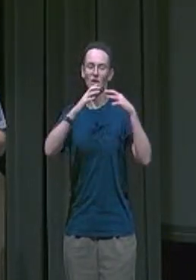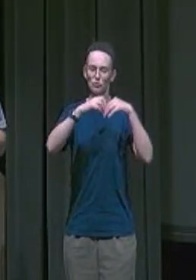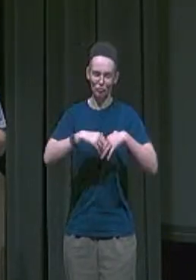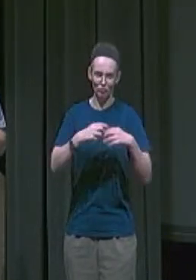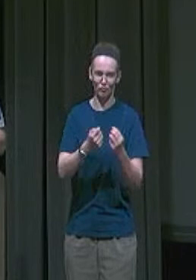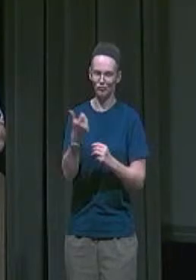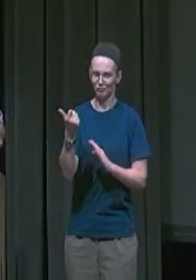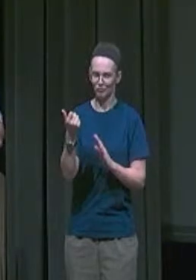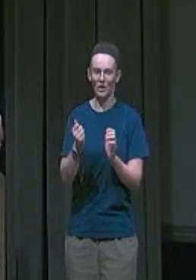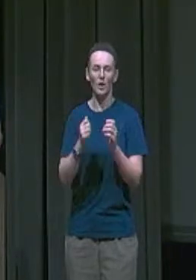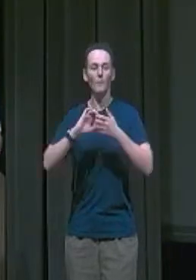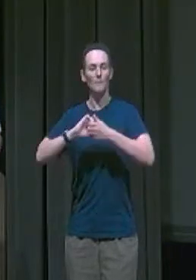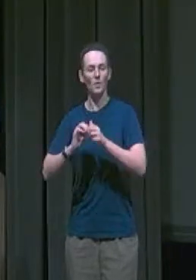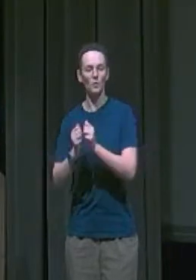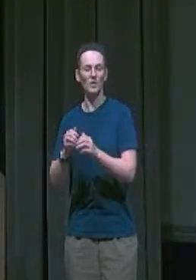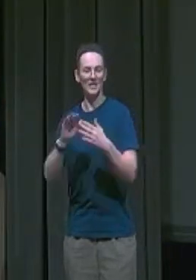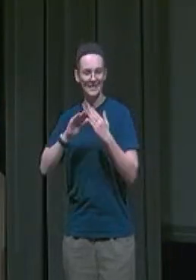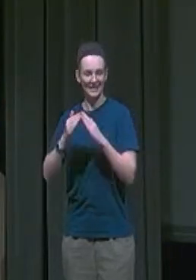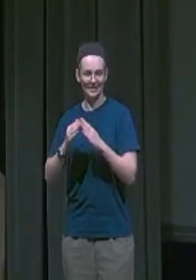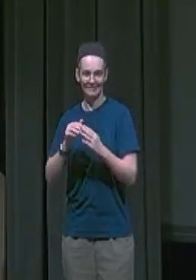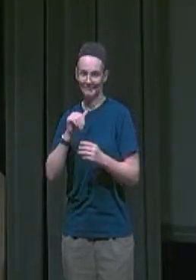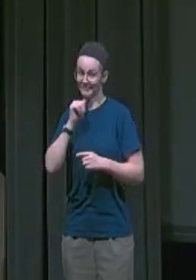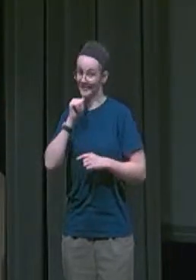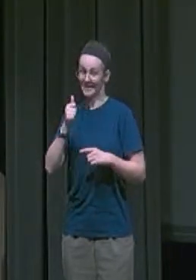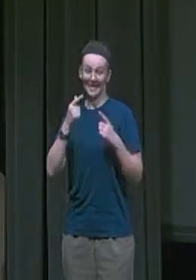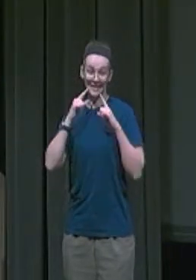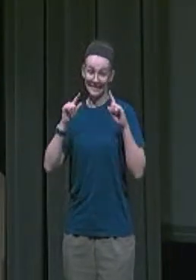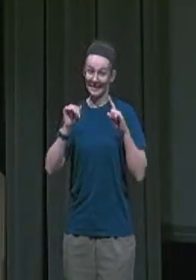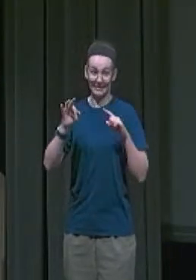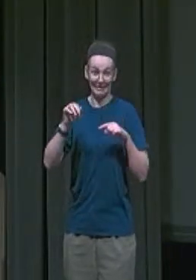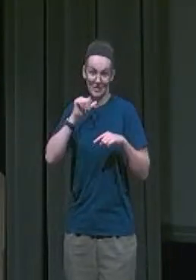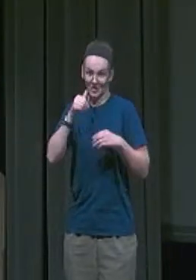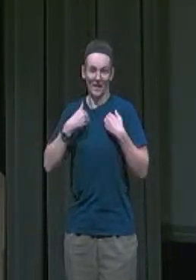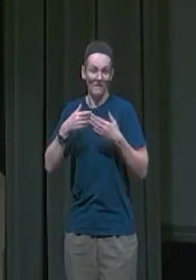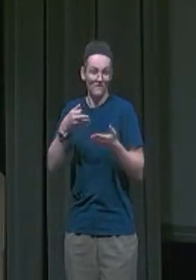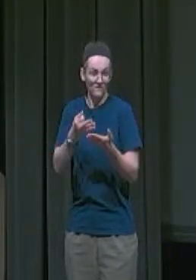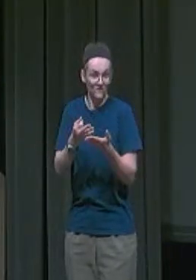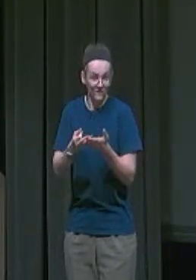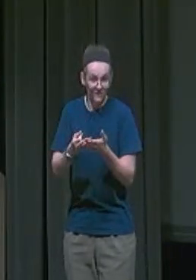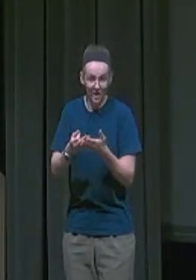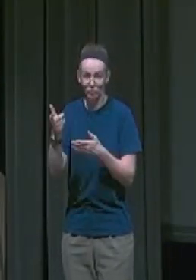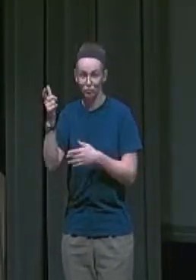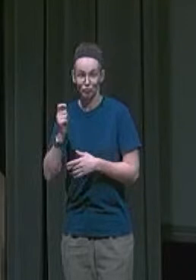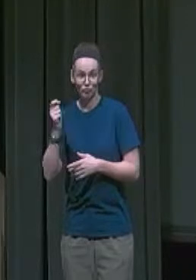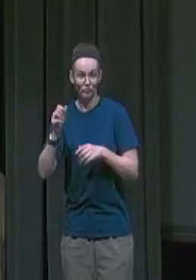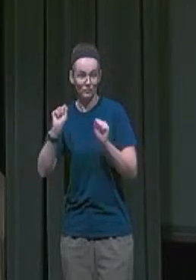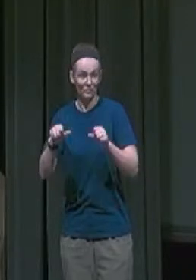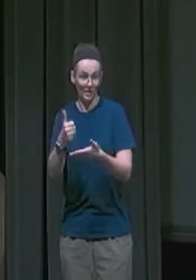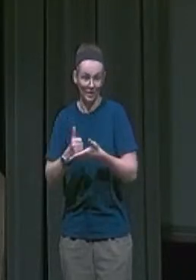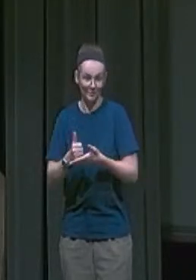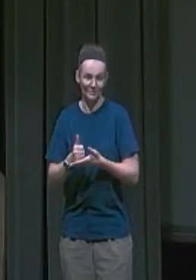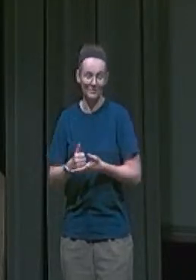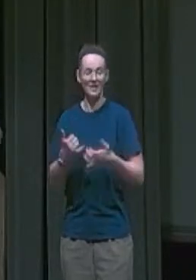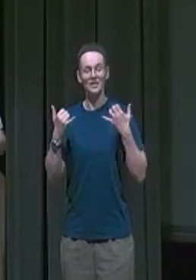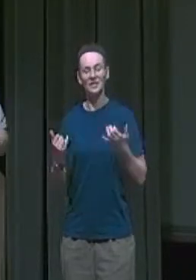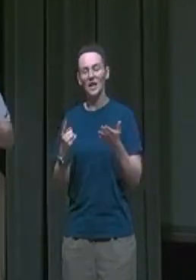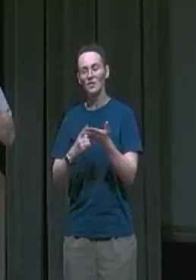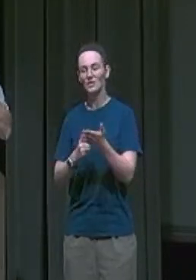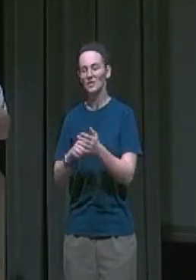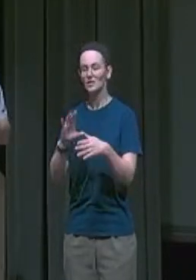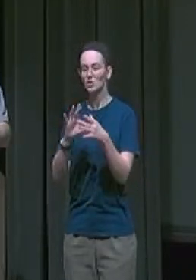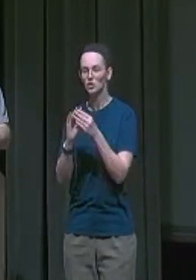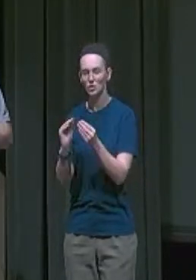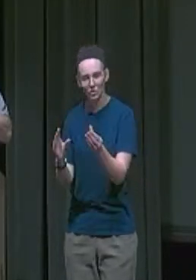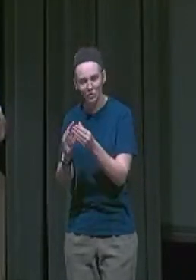city, which would have not been achieved had we not had funding to help. So we're talking about this tale,